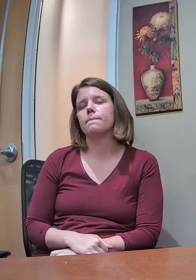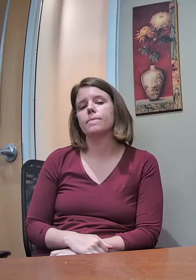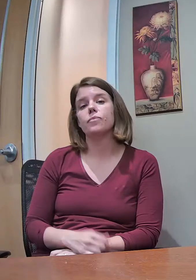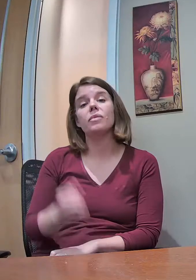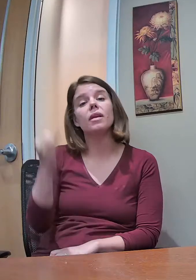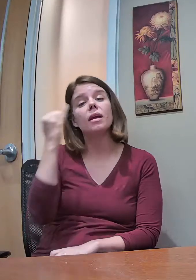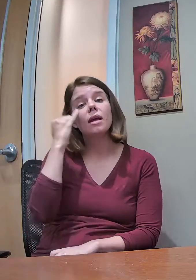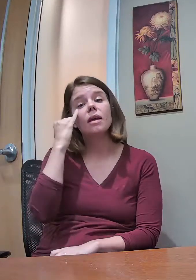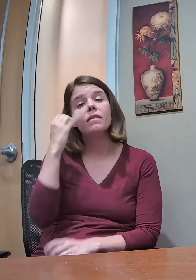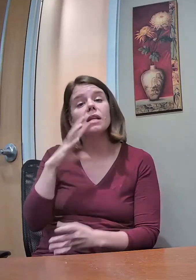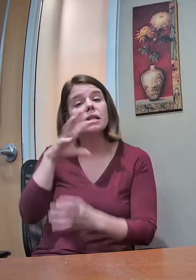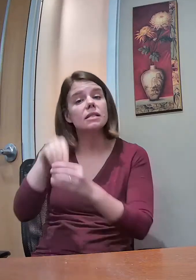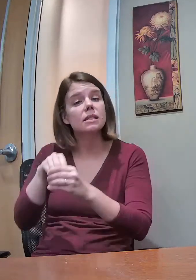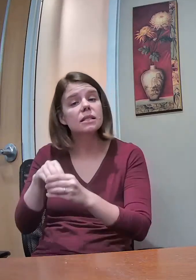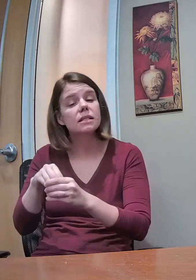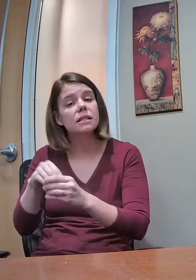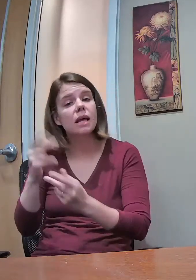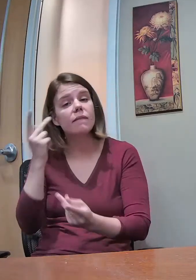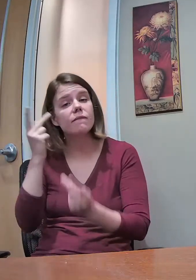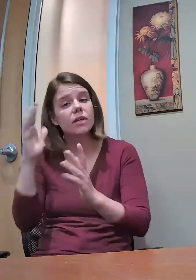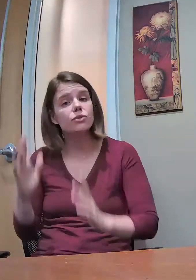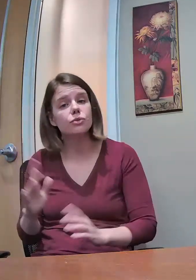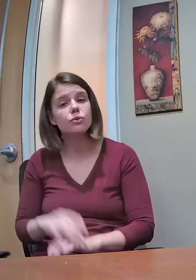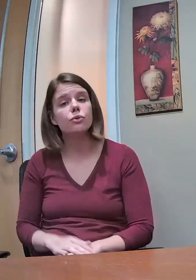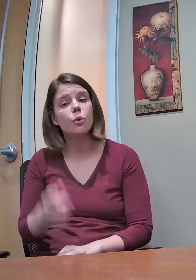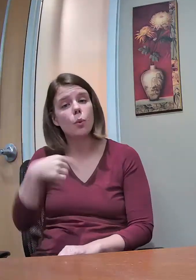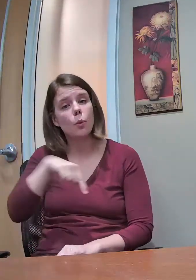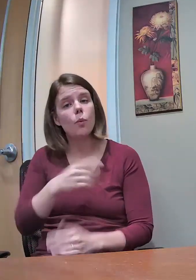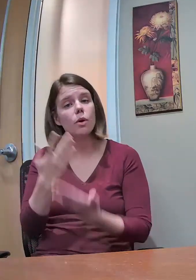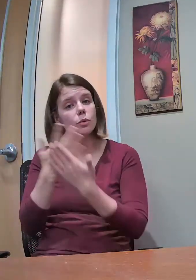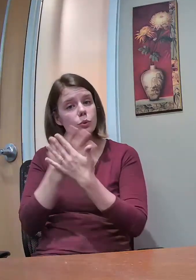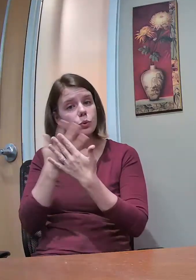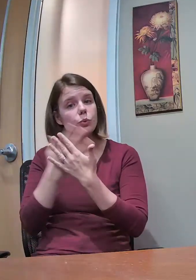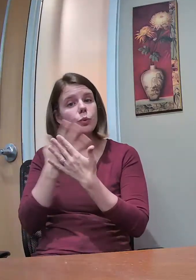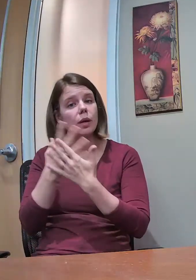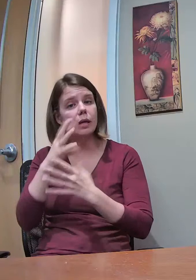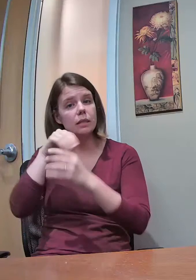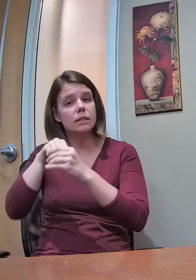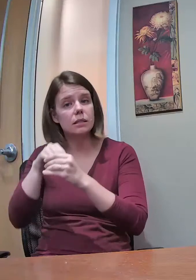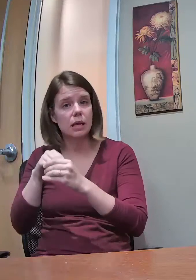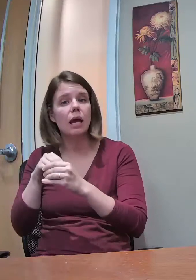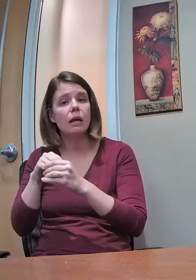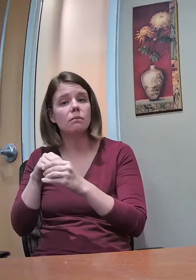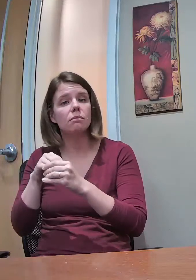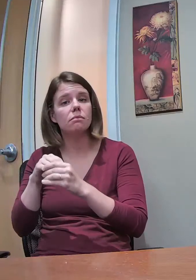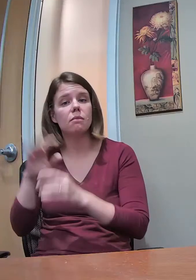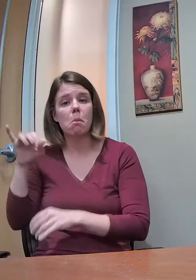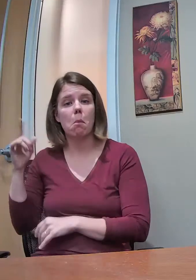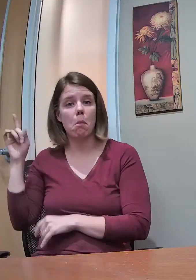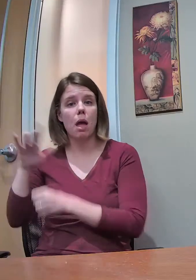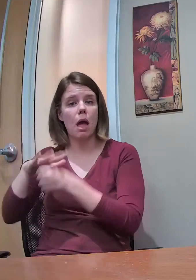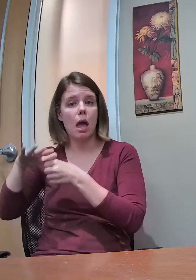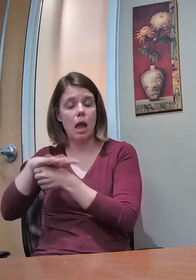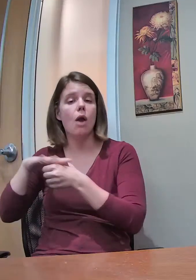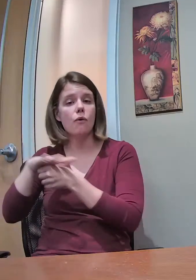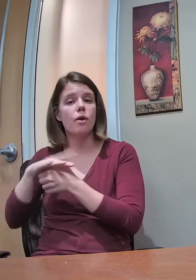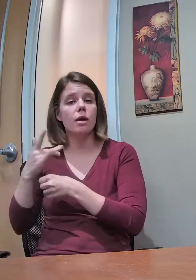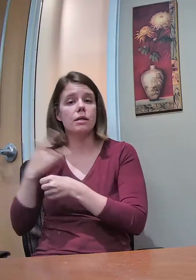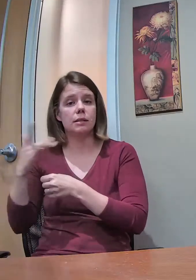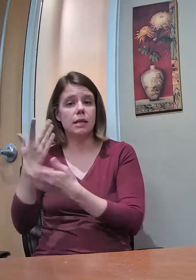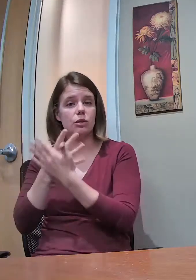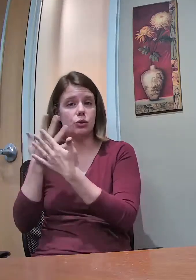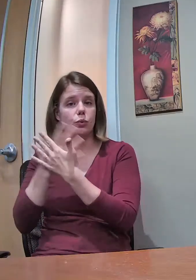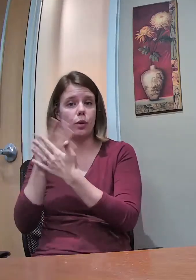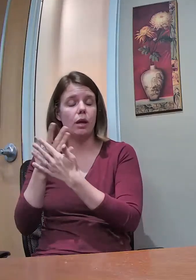If it's an indoor visitor, we will be screening you indoors at our usual screening area. If it's an outdoor visit, you